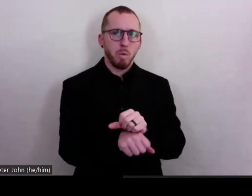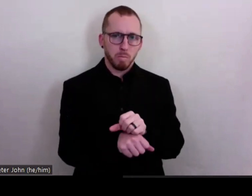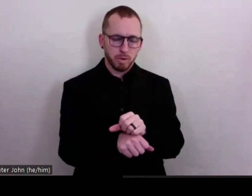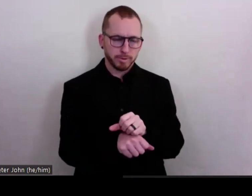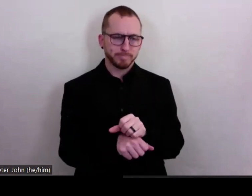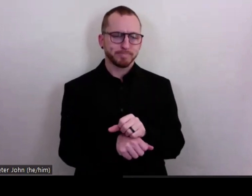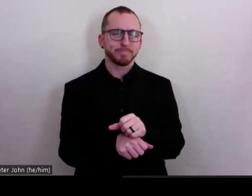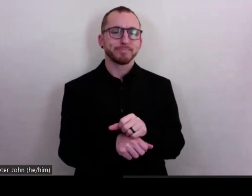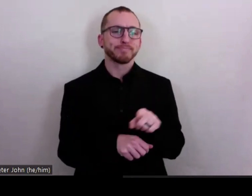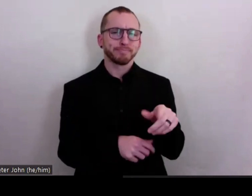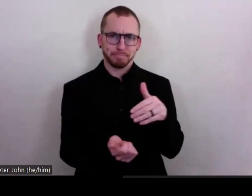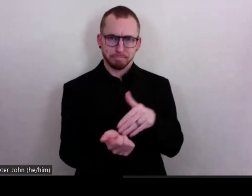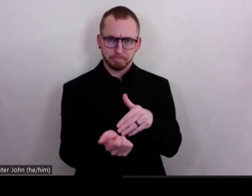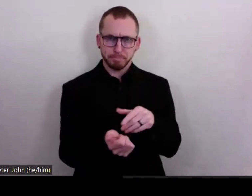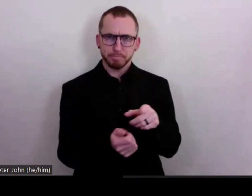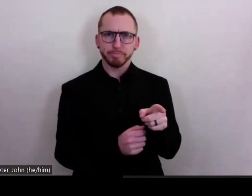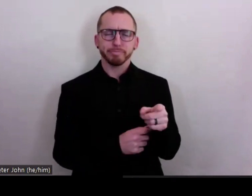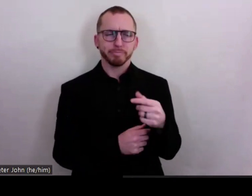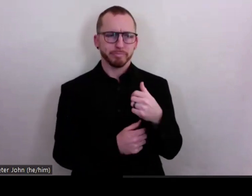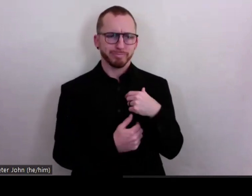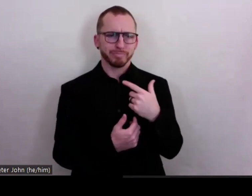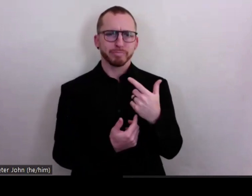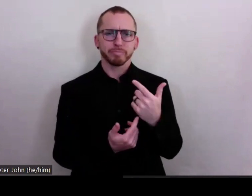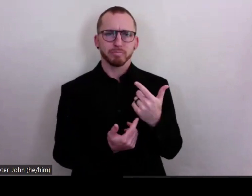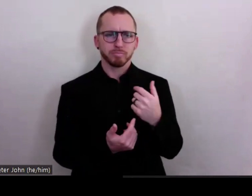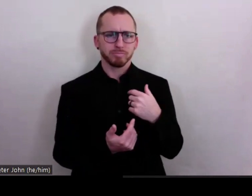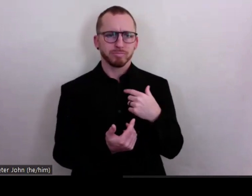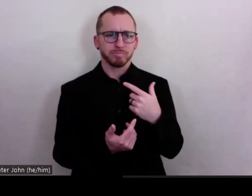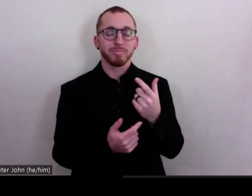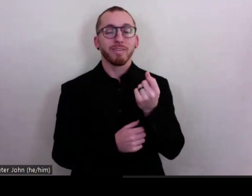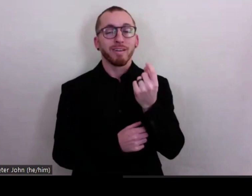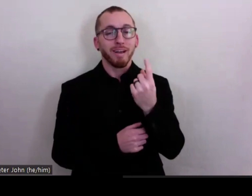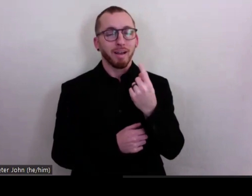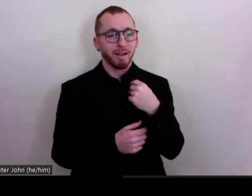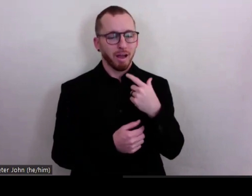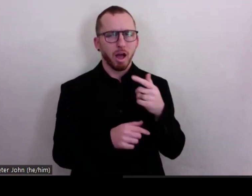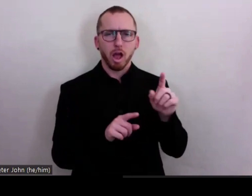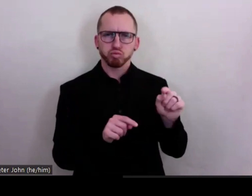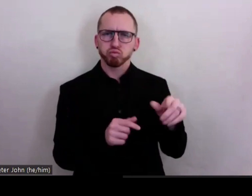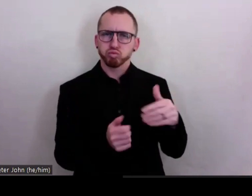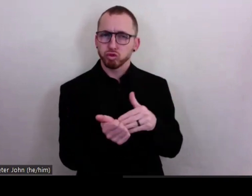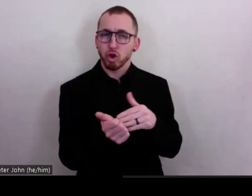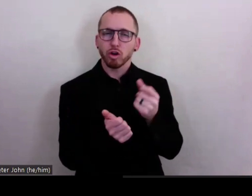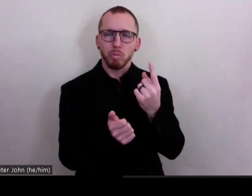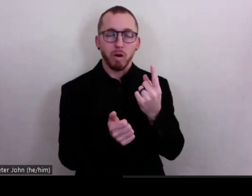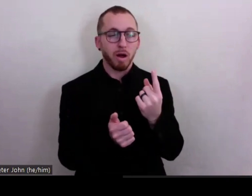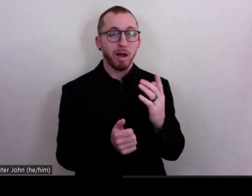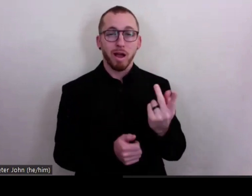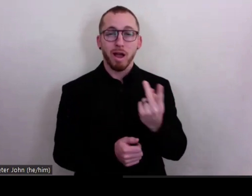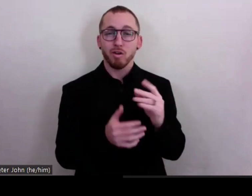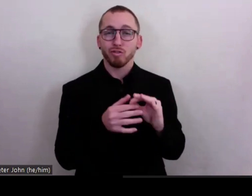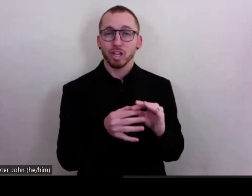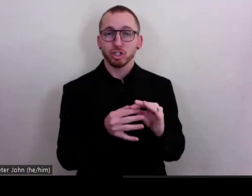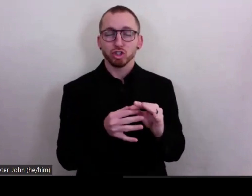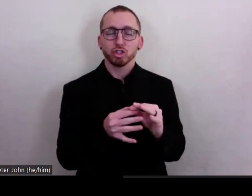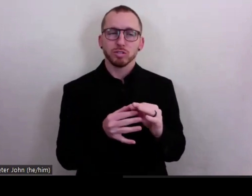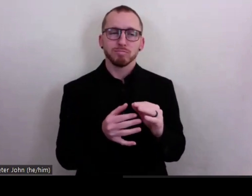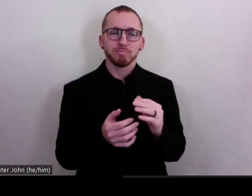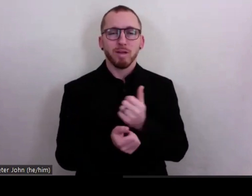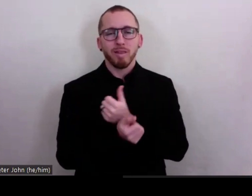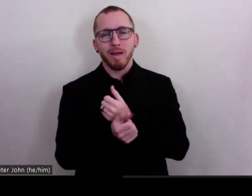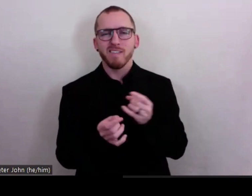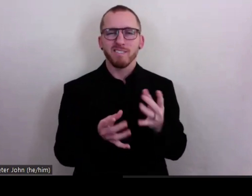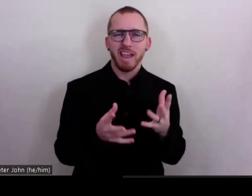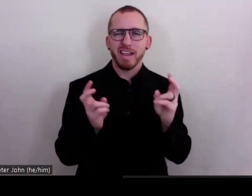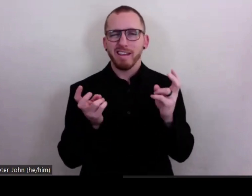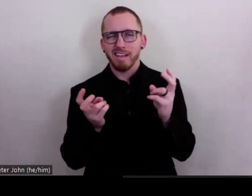my doctor who I've come to have a love-hate relationship with, which unfortunately is the case for a lot of my professionals. I'm